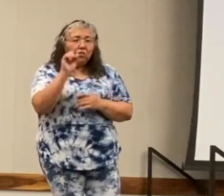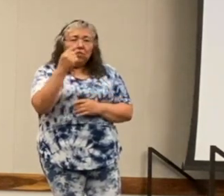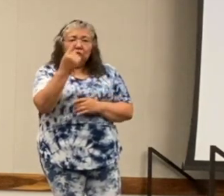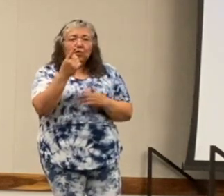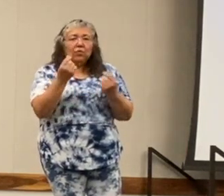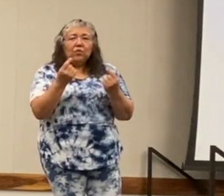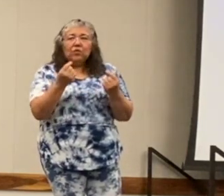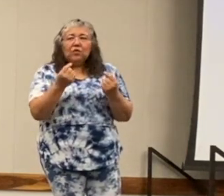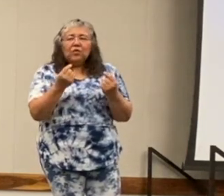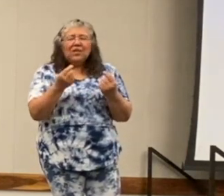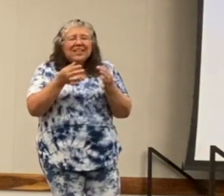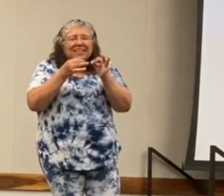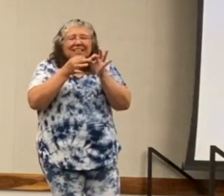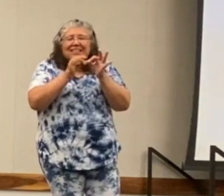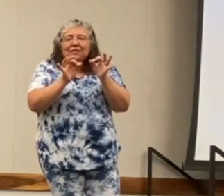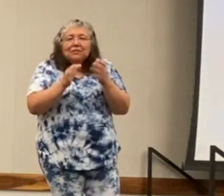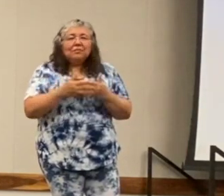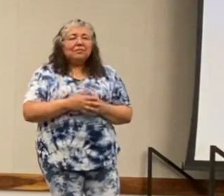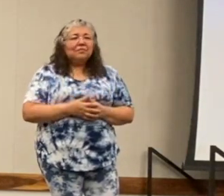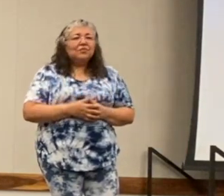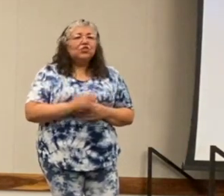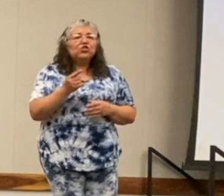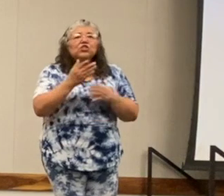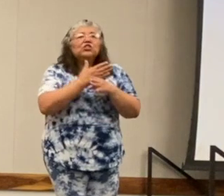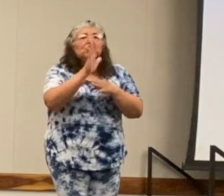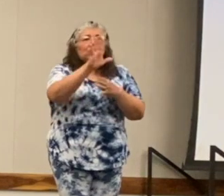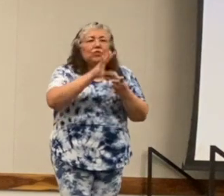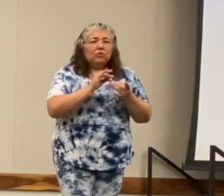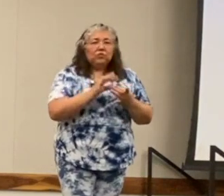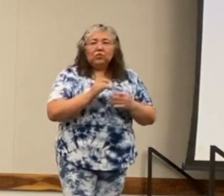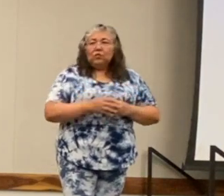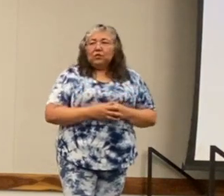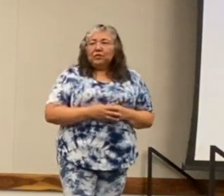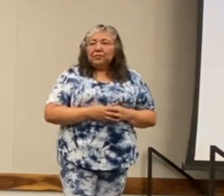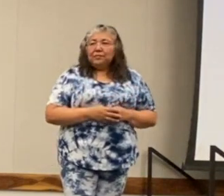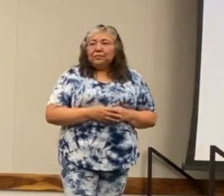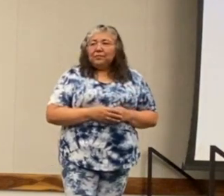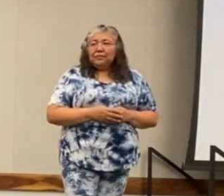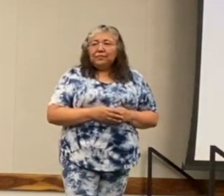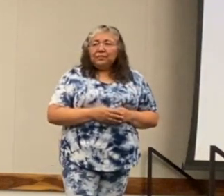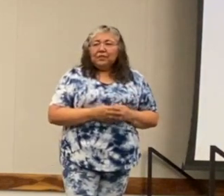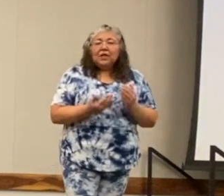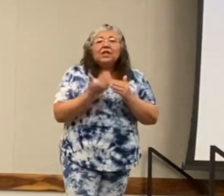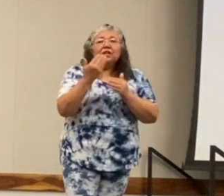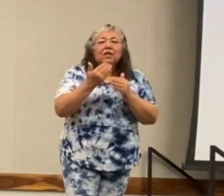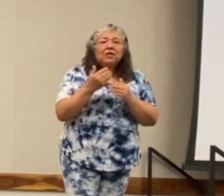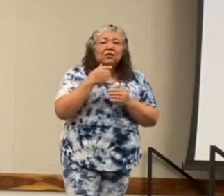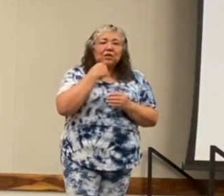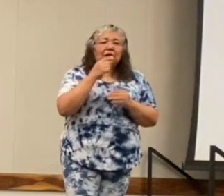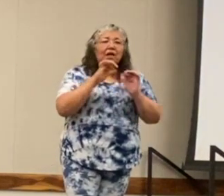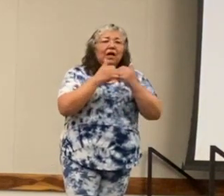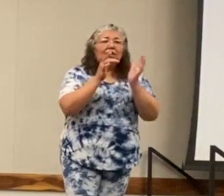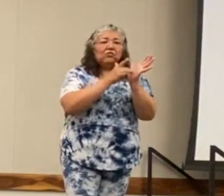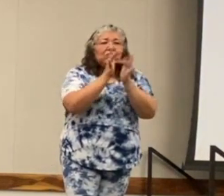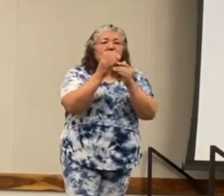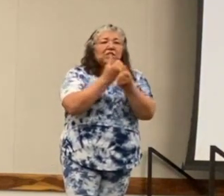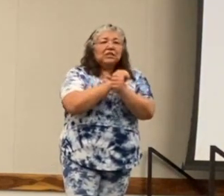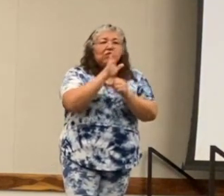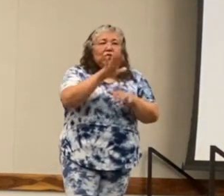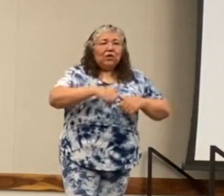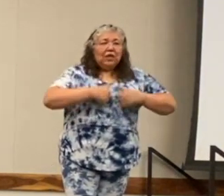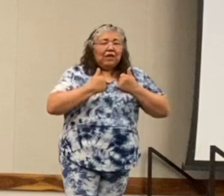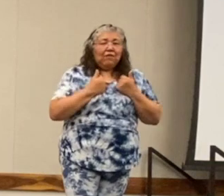me, it's so easy. All you have to do is share your story. And then you tell them all about how Jesus saved your